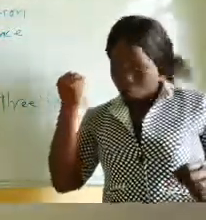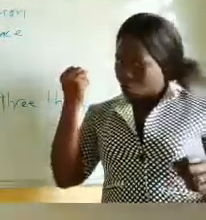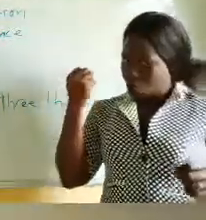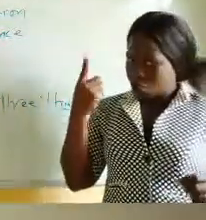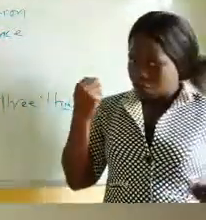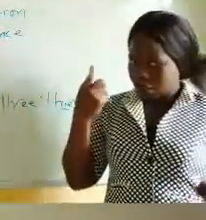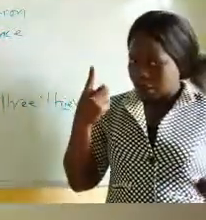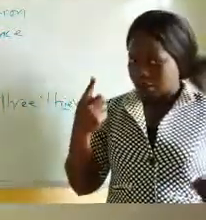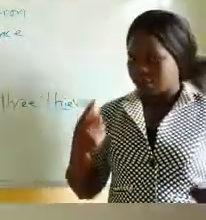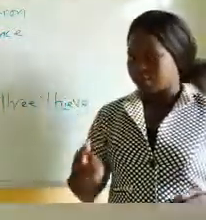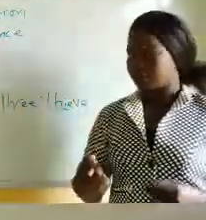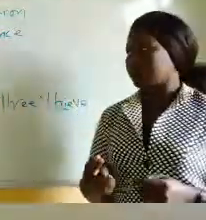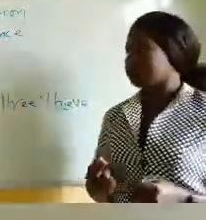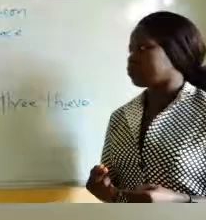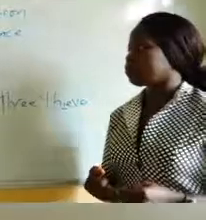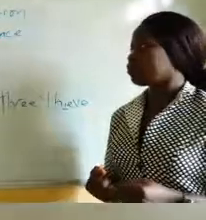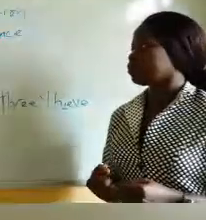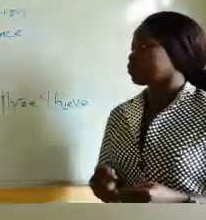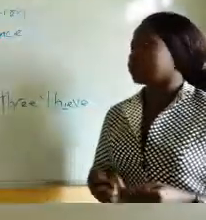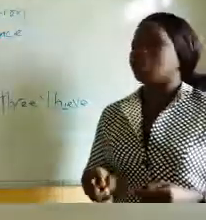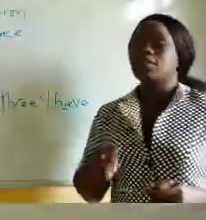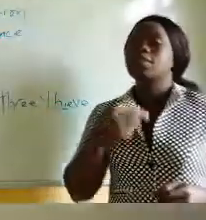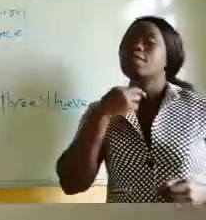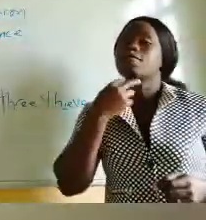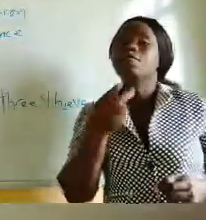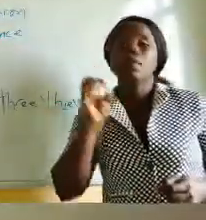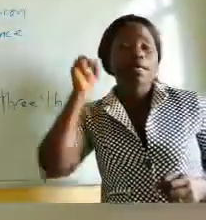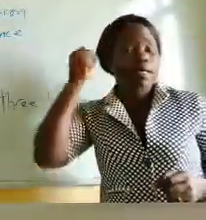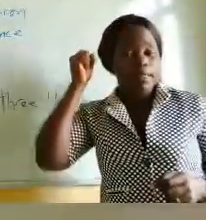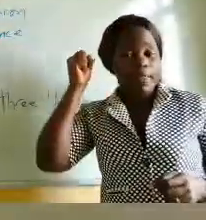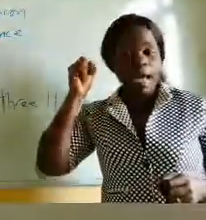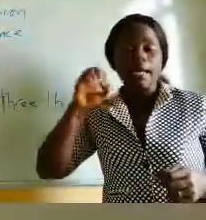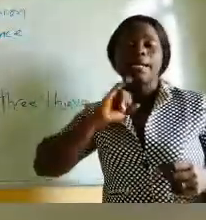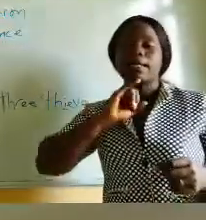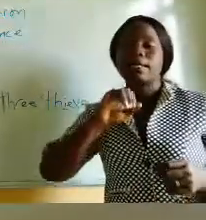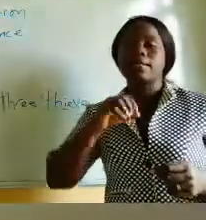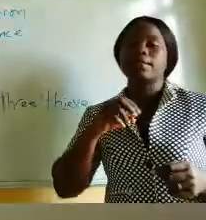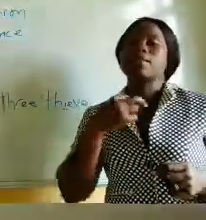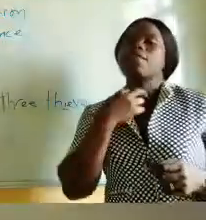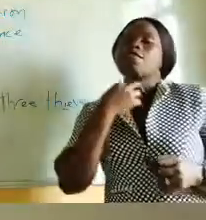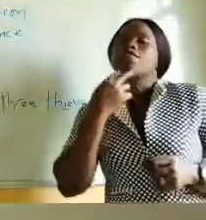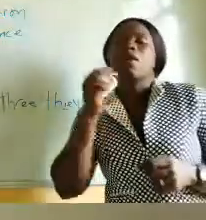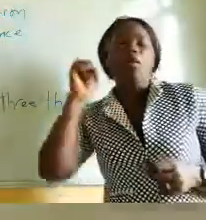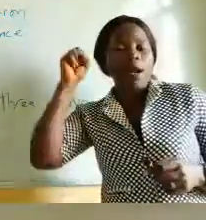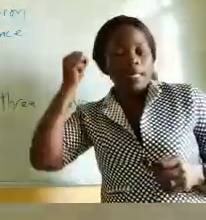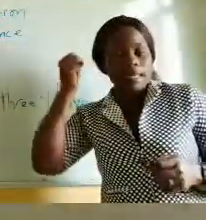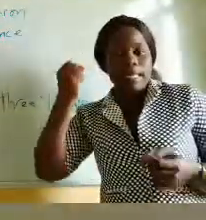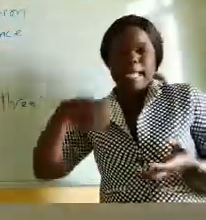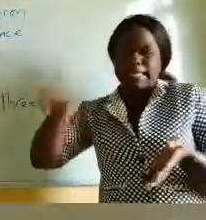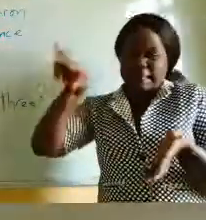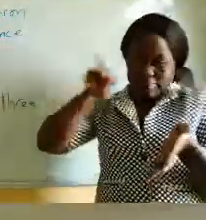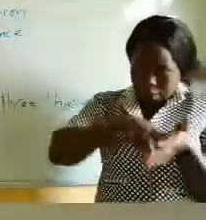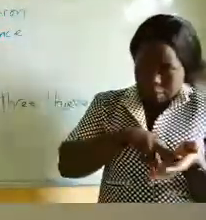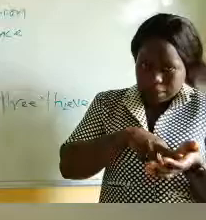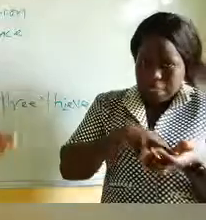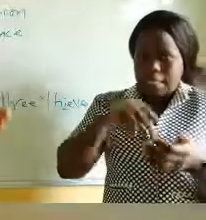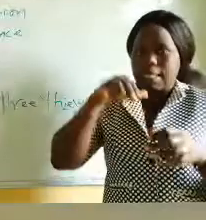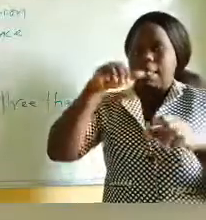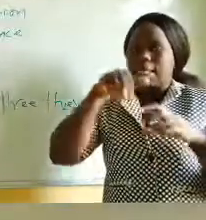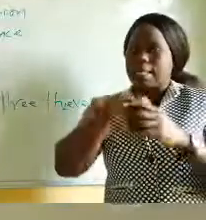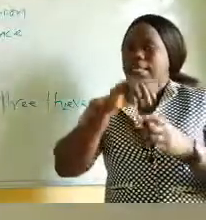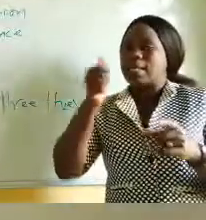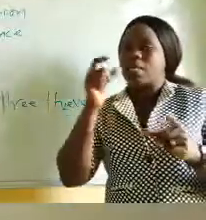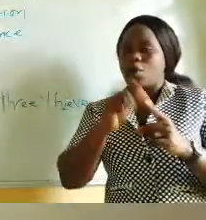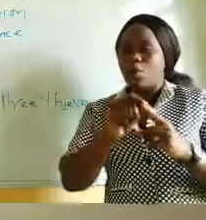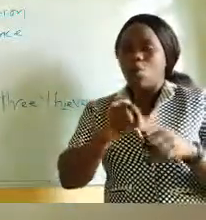That is what. So the vowel sound, alliteration, repetition of consonant sounds on a